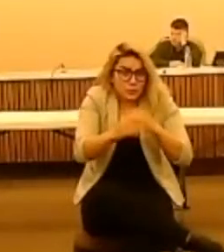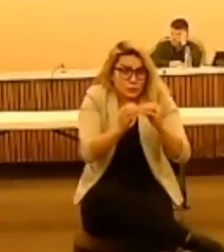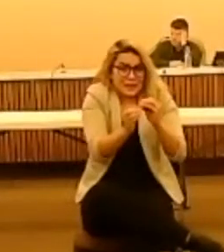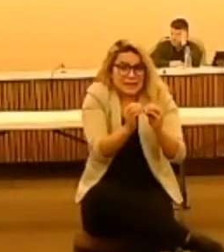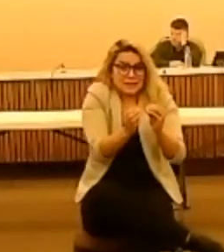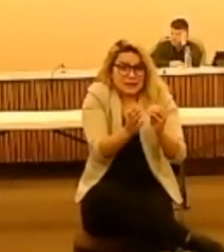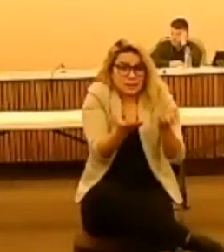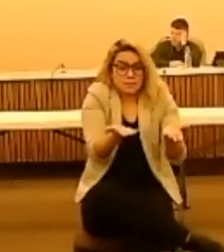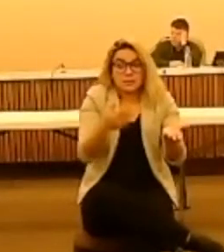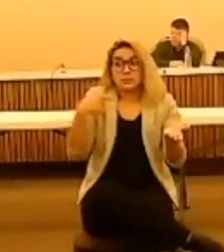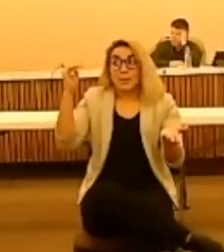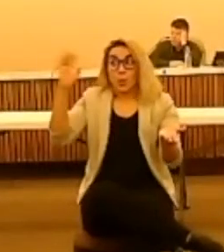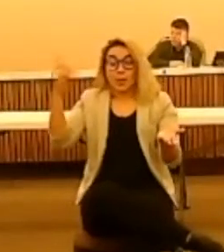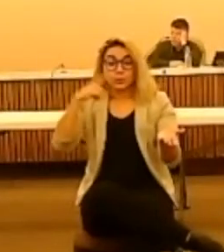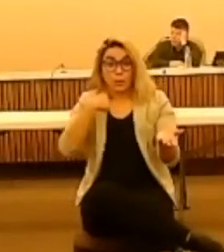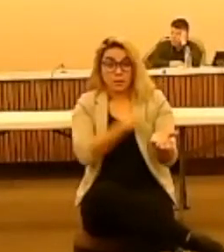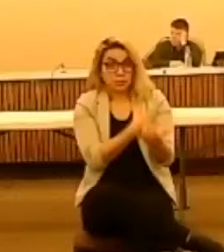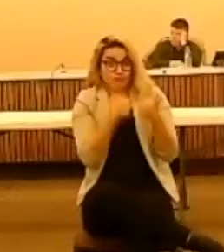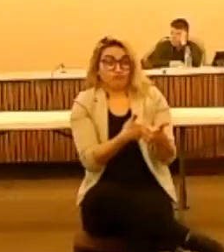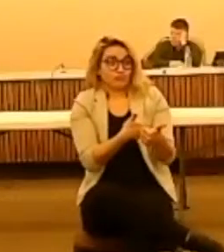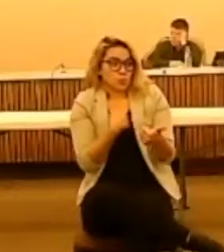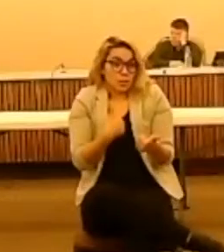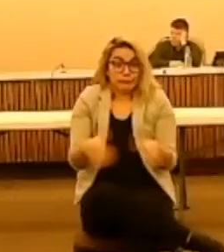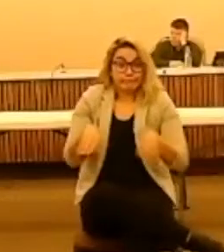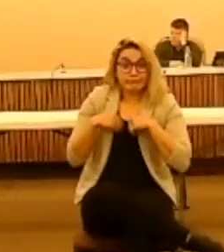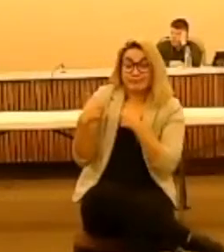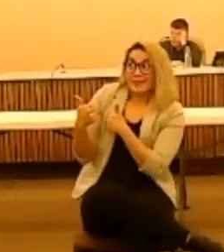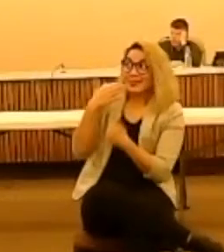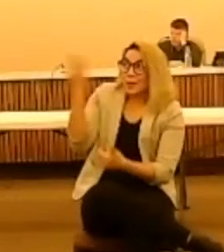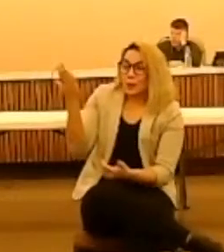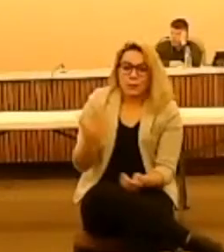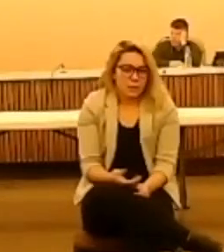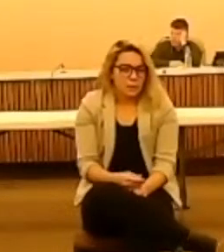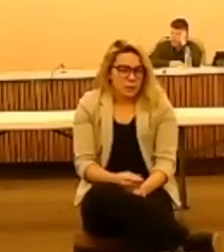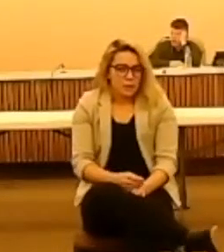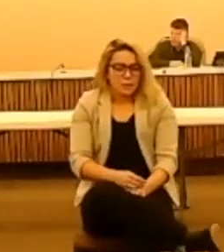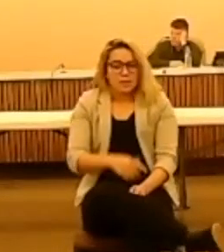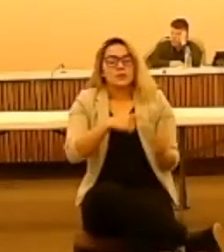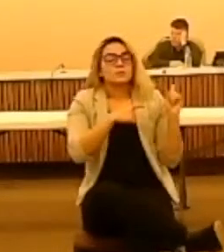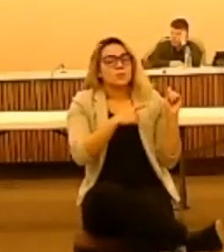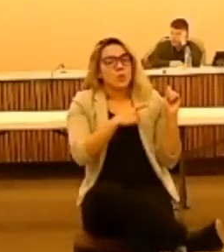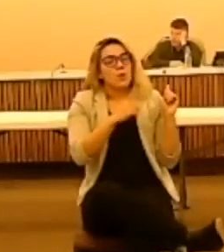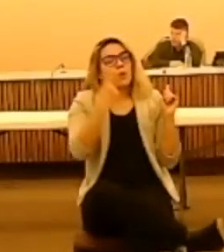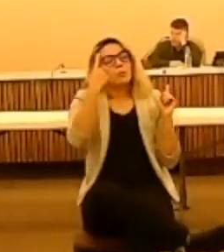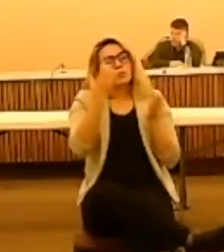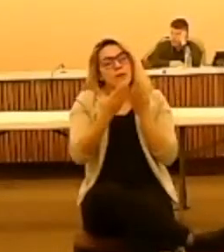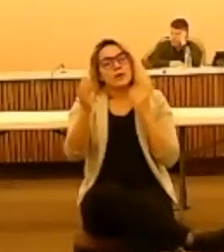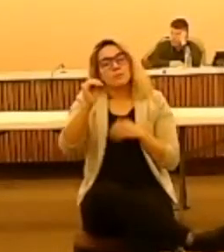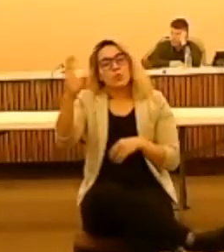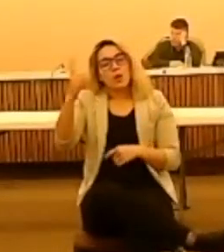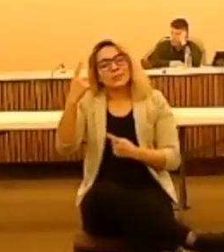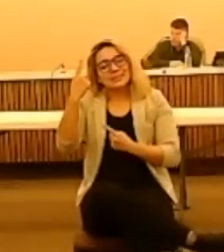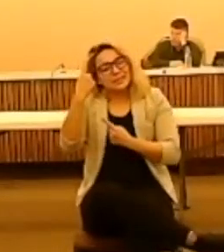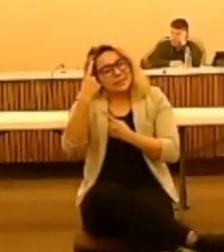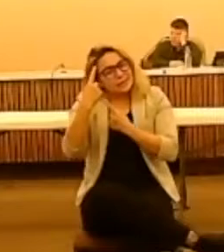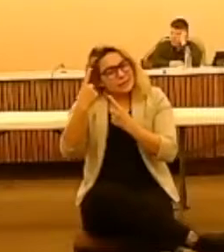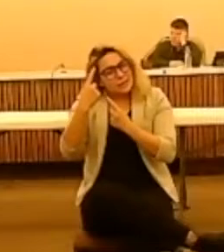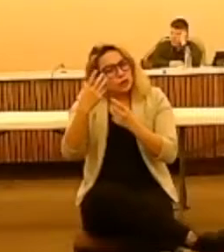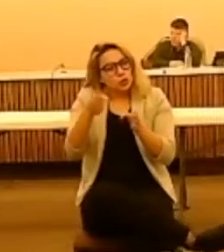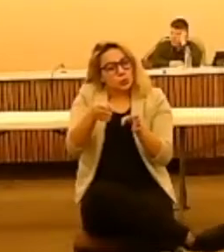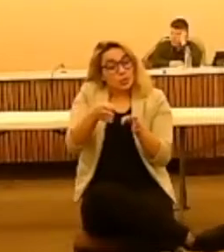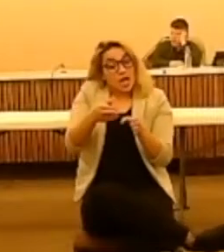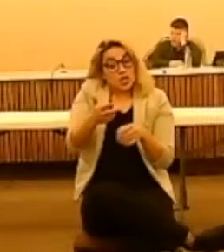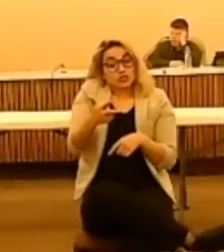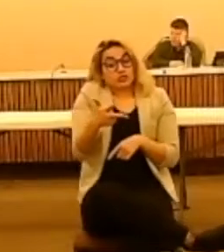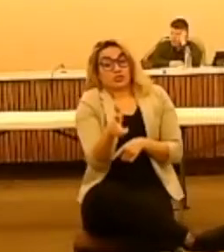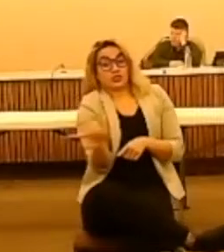time is right, we'll put it in. The thing they are considering is expanding the right turn lane. I did let the county know that if they're going to expand